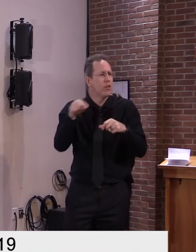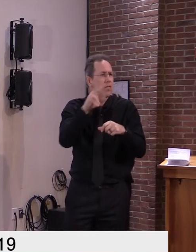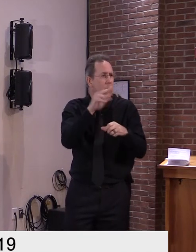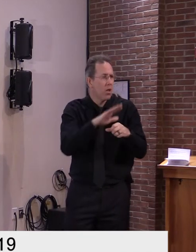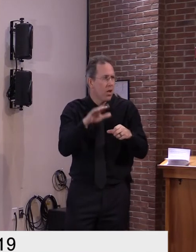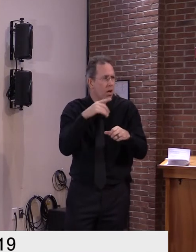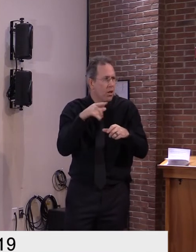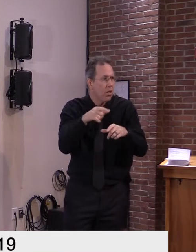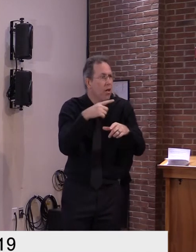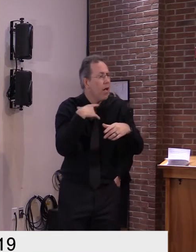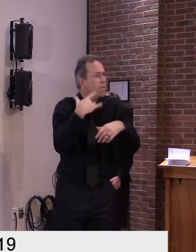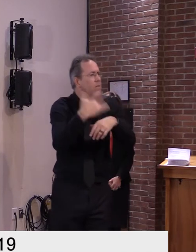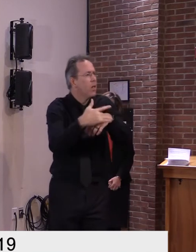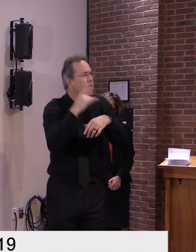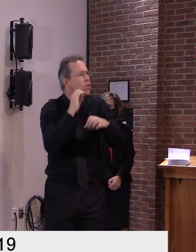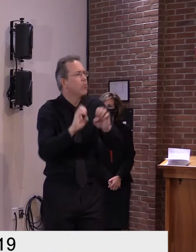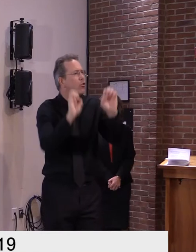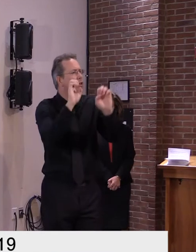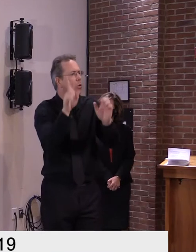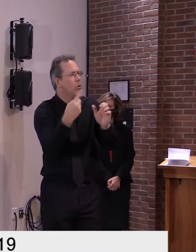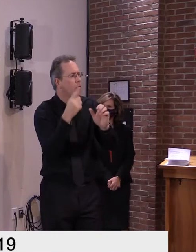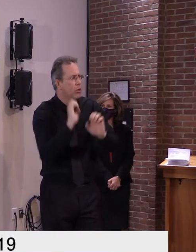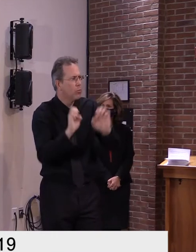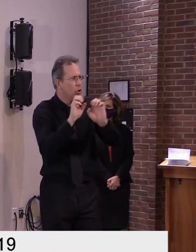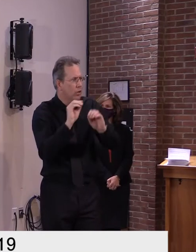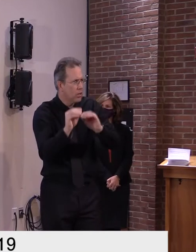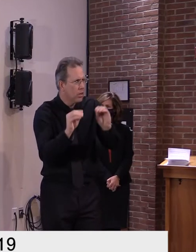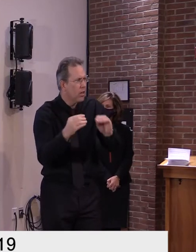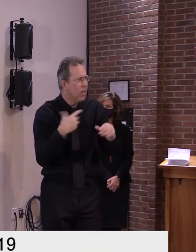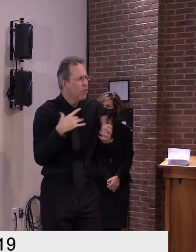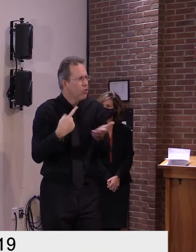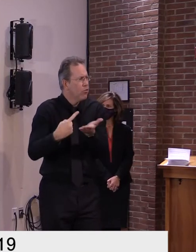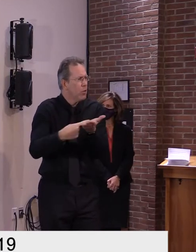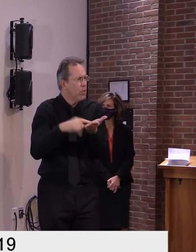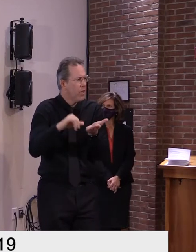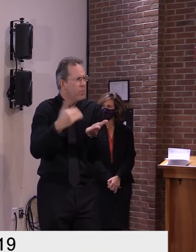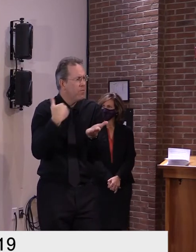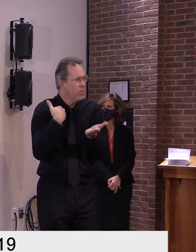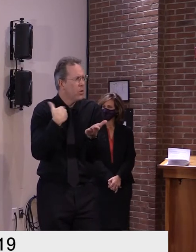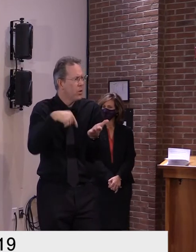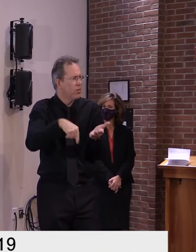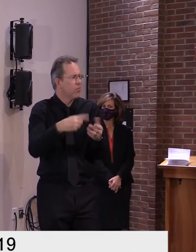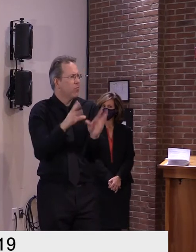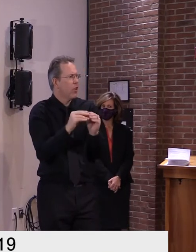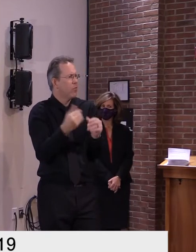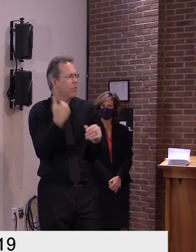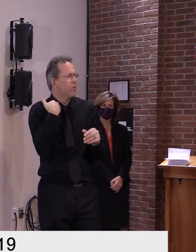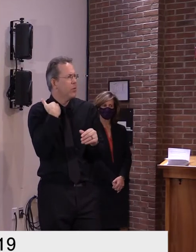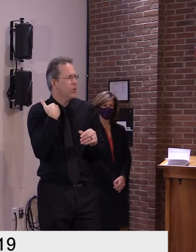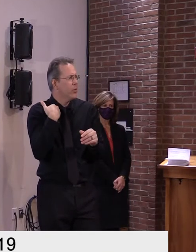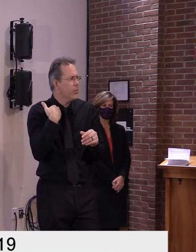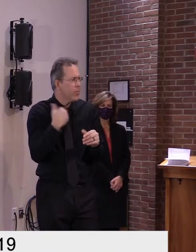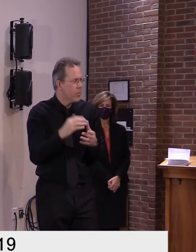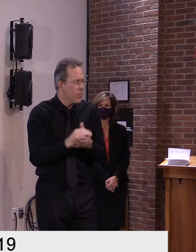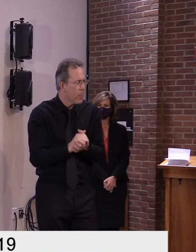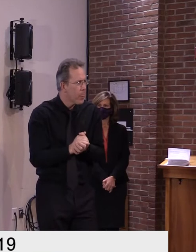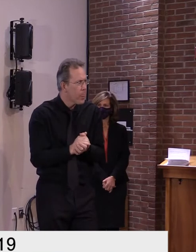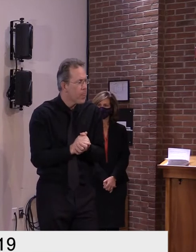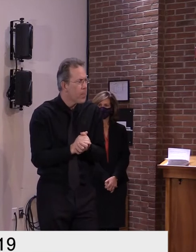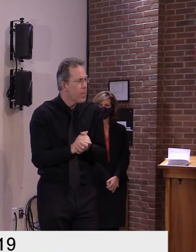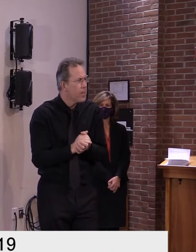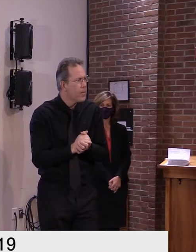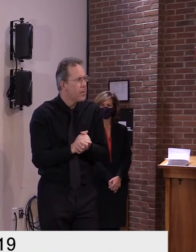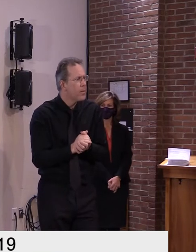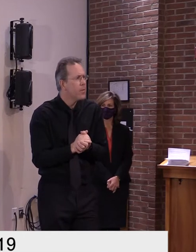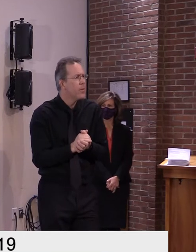for use. I've talked about them at this press conference a little bit, and I have great hope for